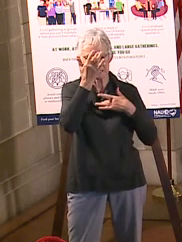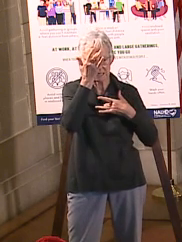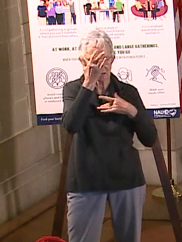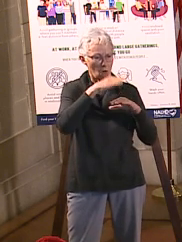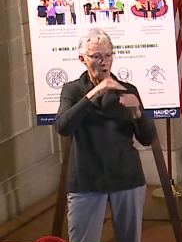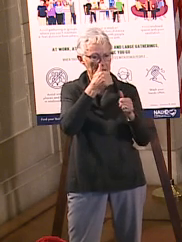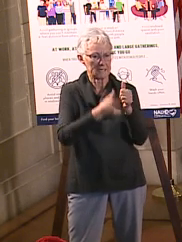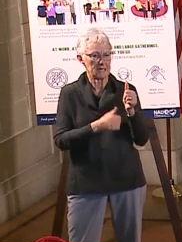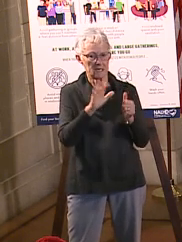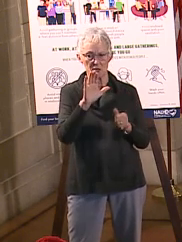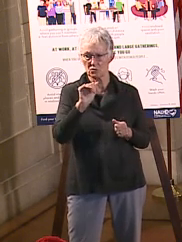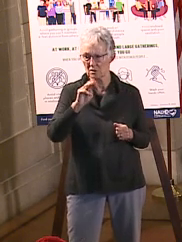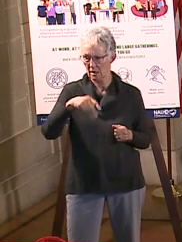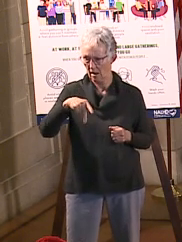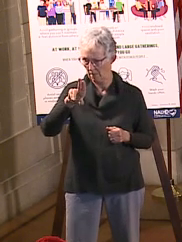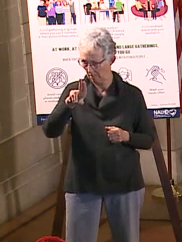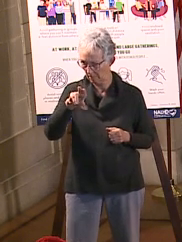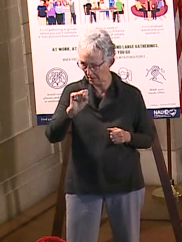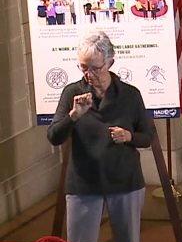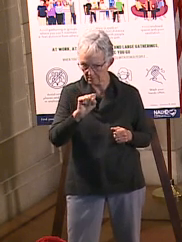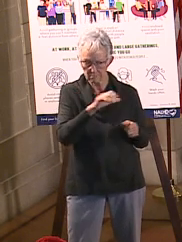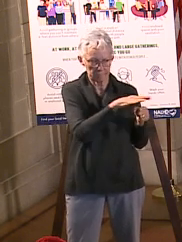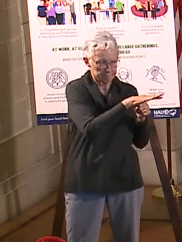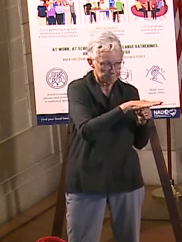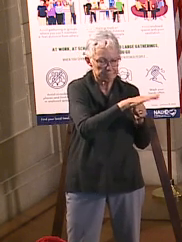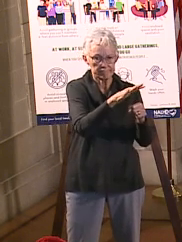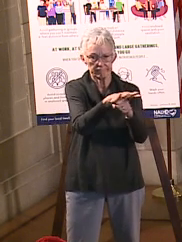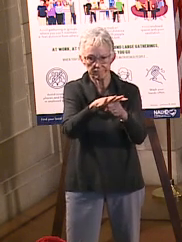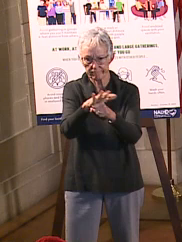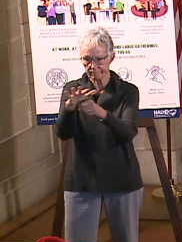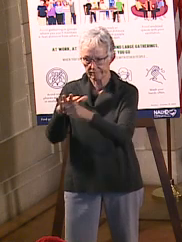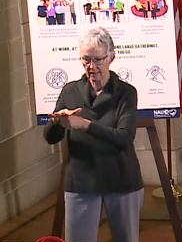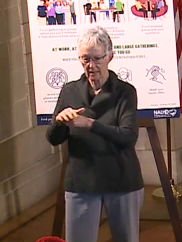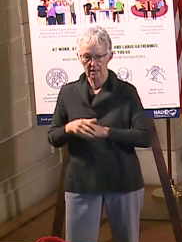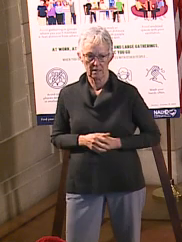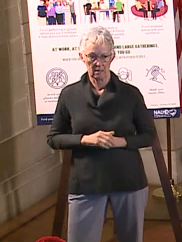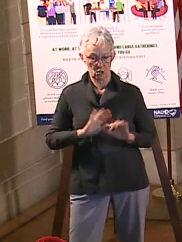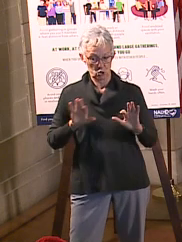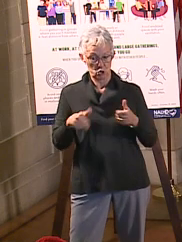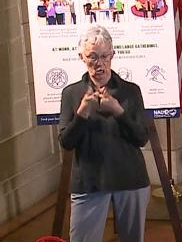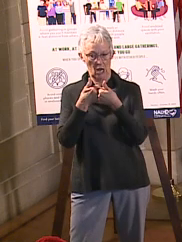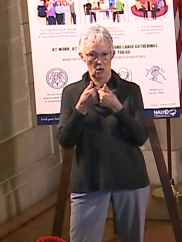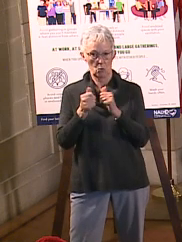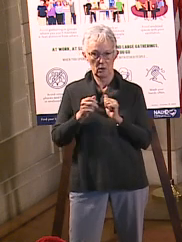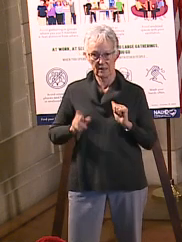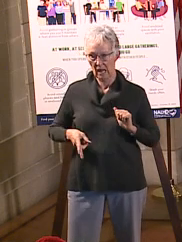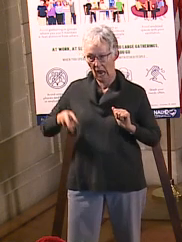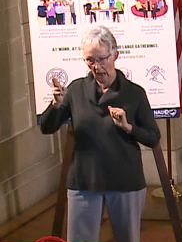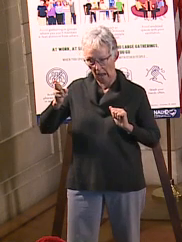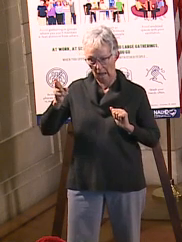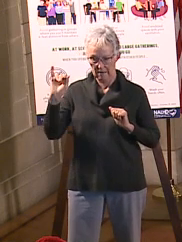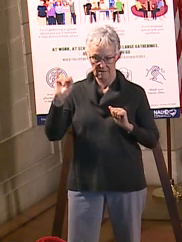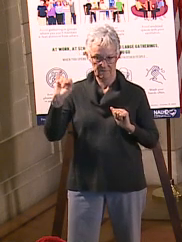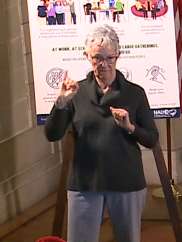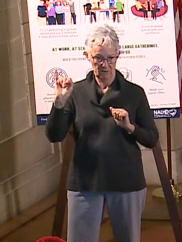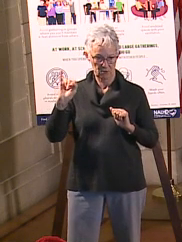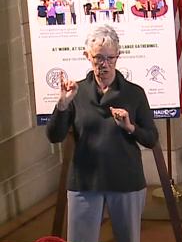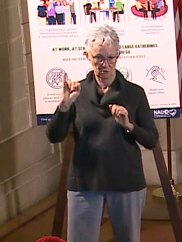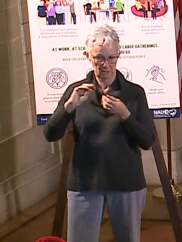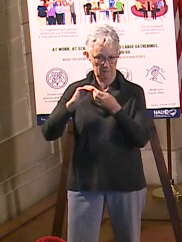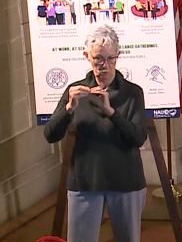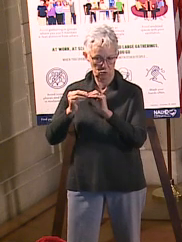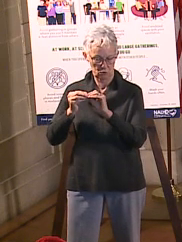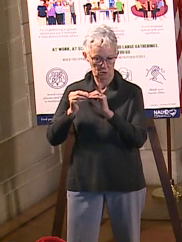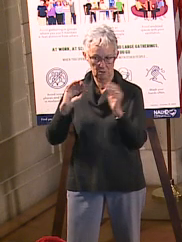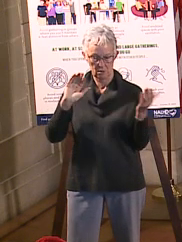governor has talked about this as well as some of the other leadership, the challenges with the high infection rate, as opposed to some other states, I would tell you